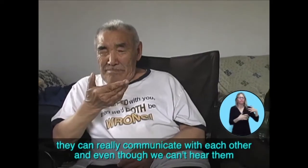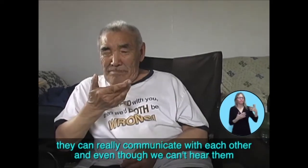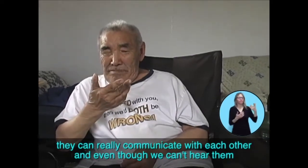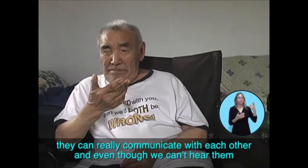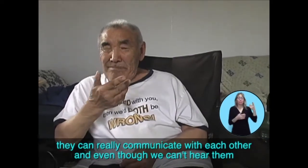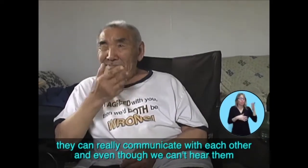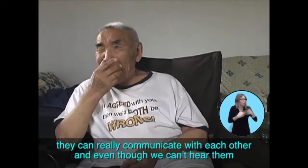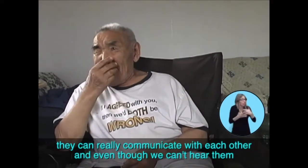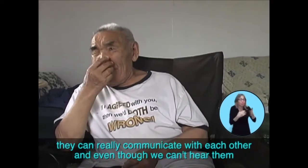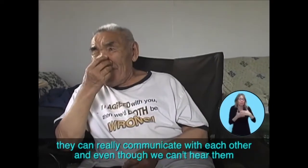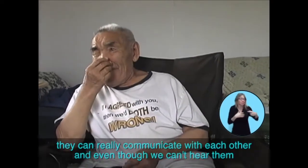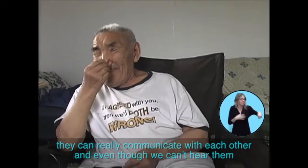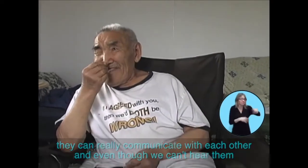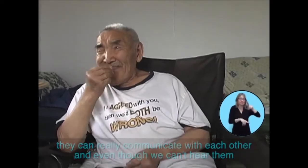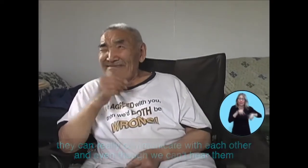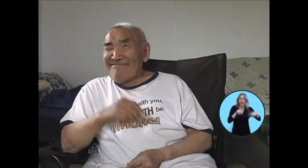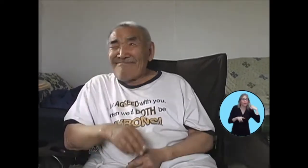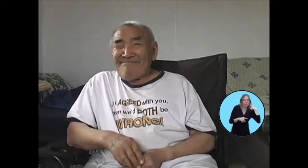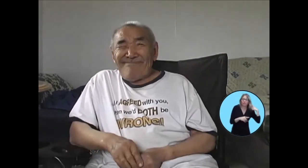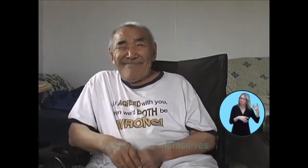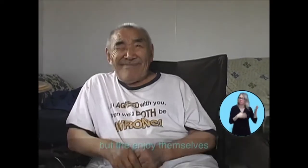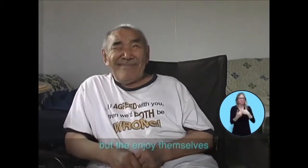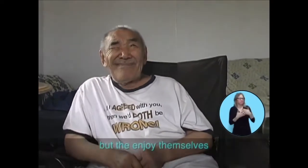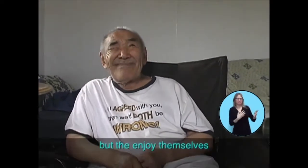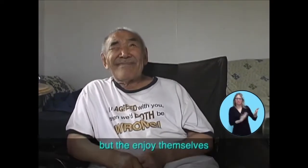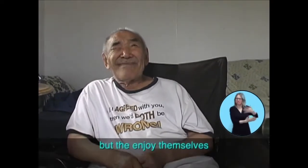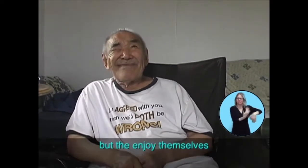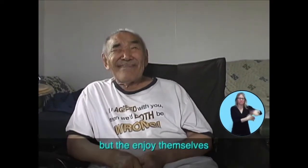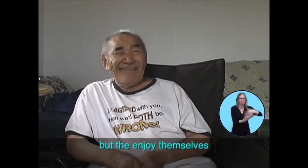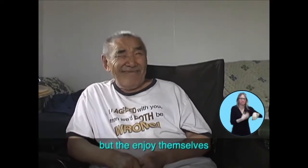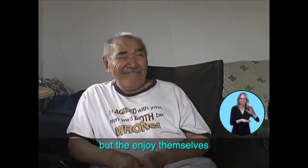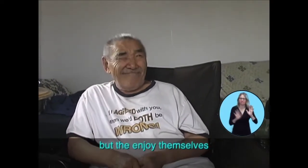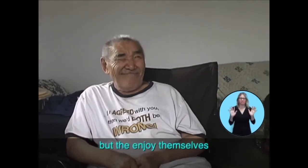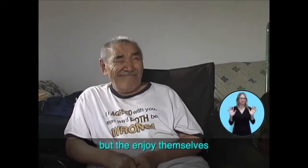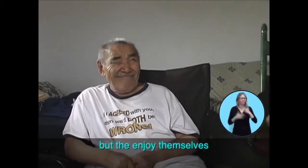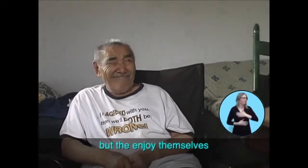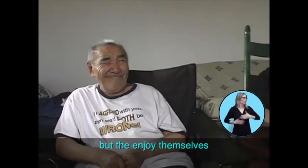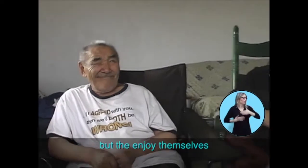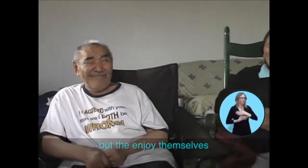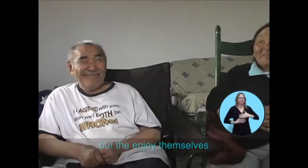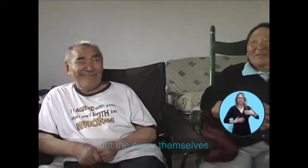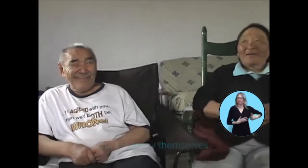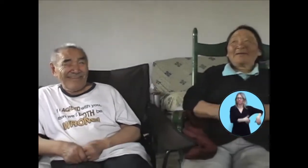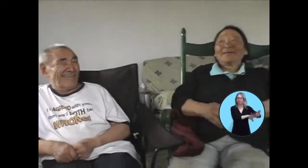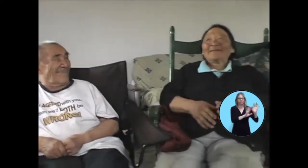even though they're really communicating, you can't hear them, but they enjoy themselves.